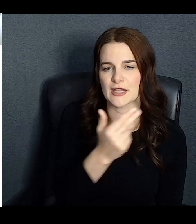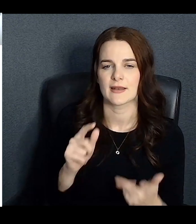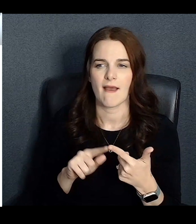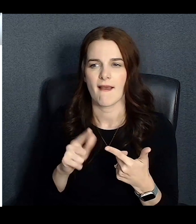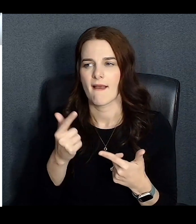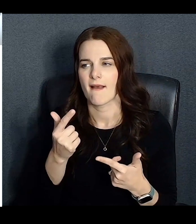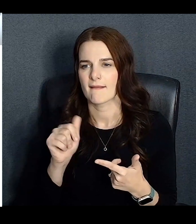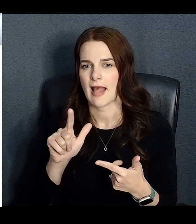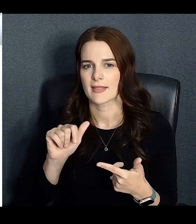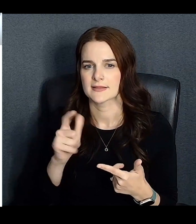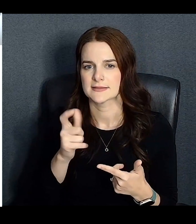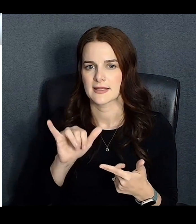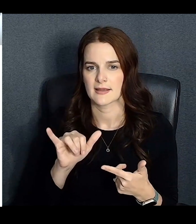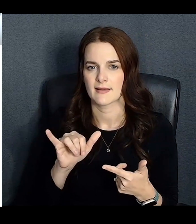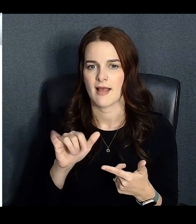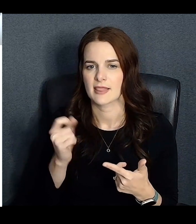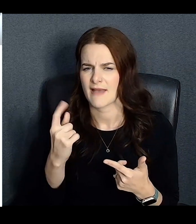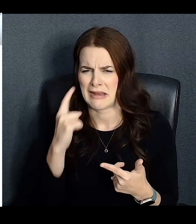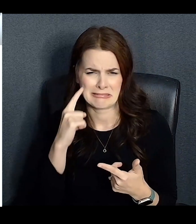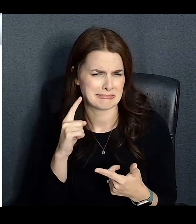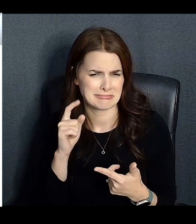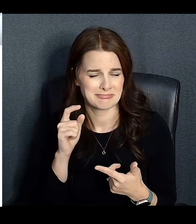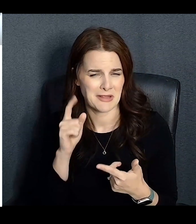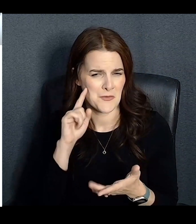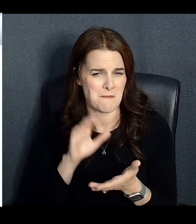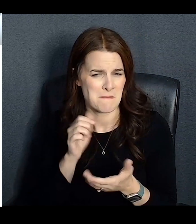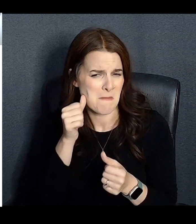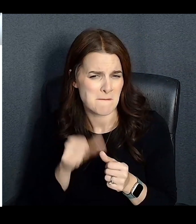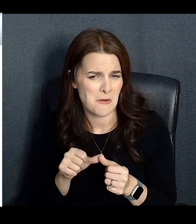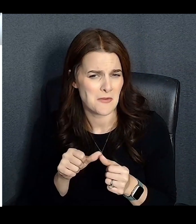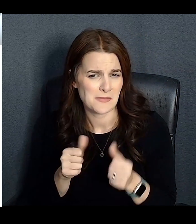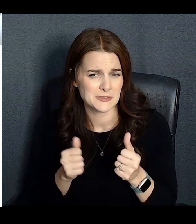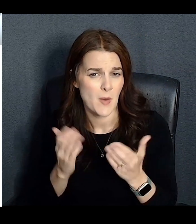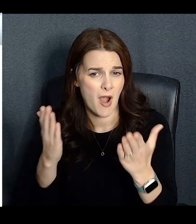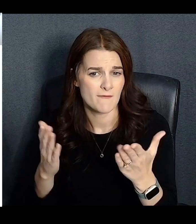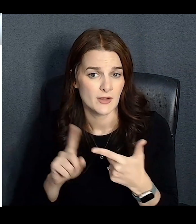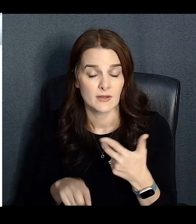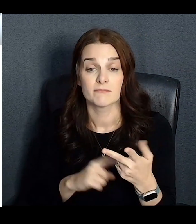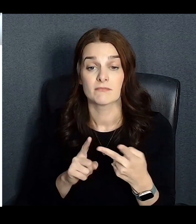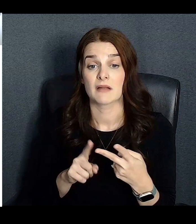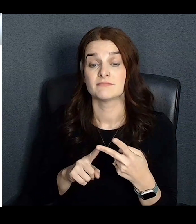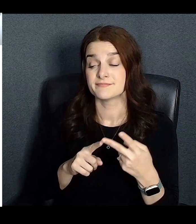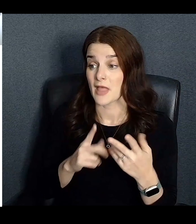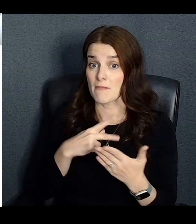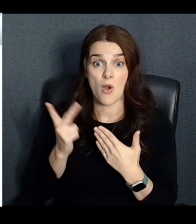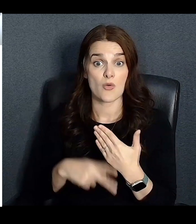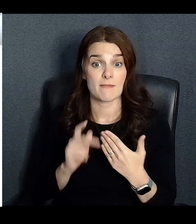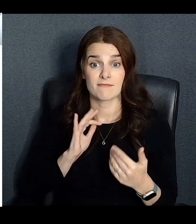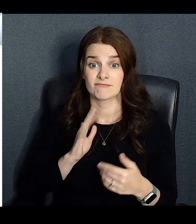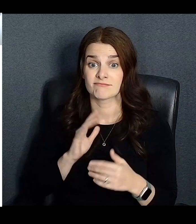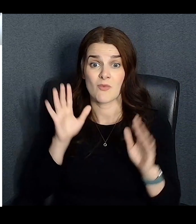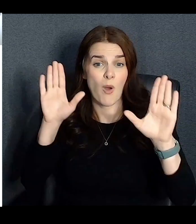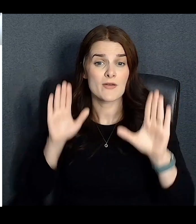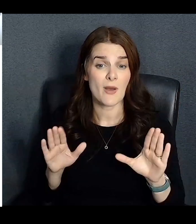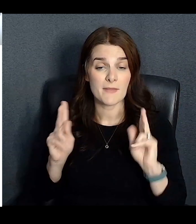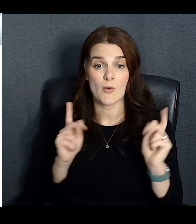a Galaxy 11. I can't remember the Samsung that we offer. Um, but this program is wonderful.